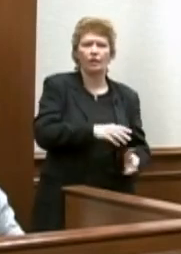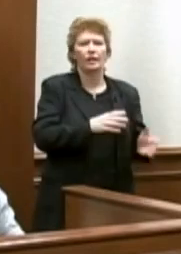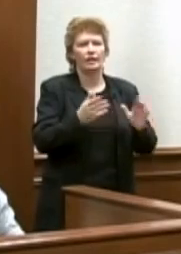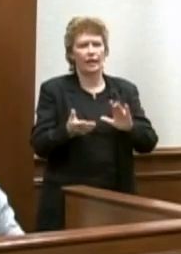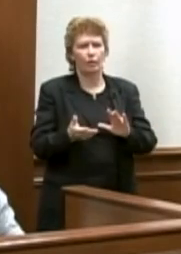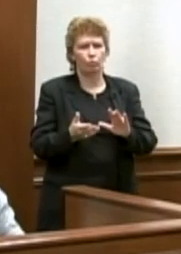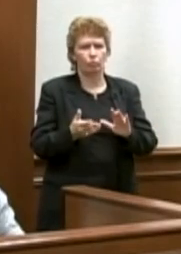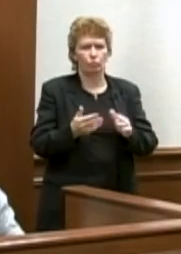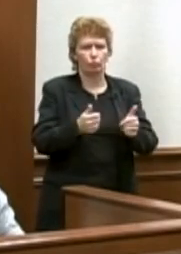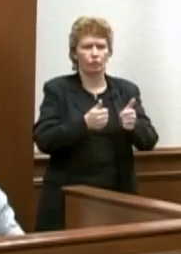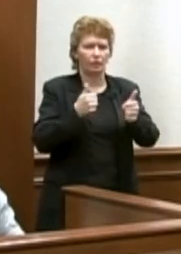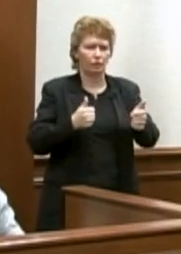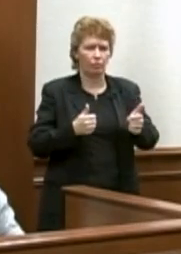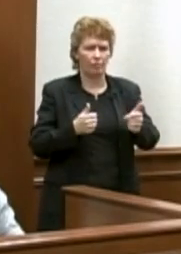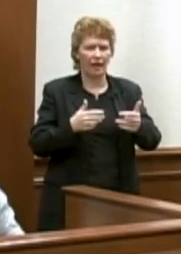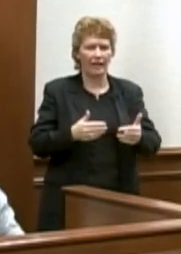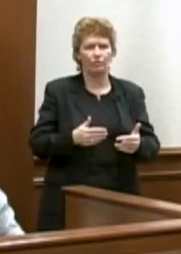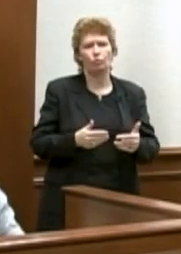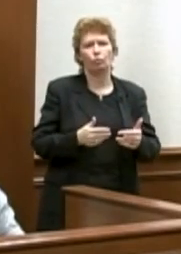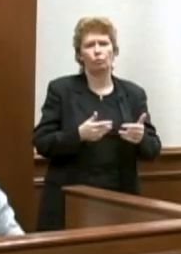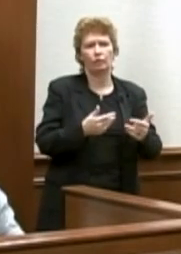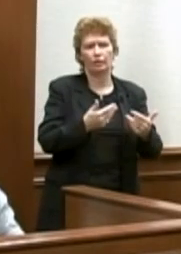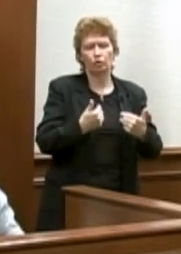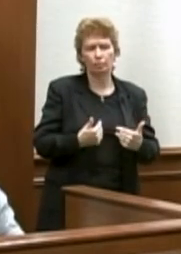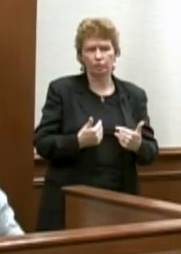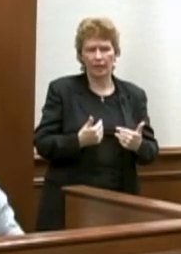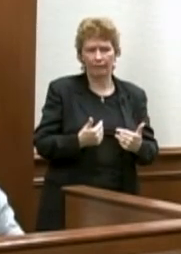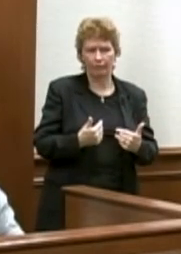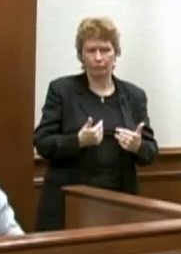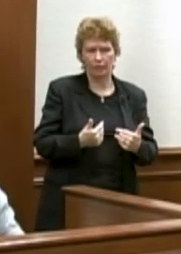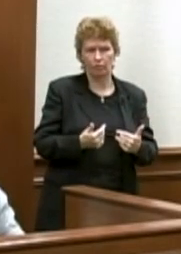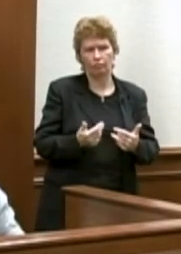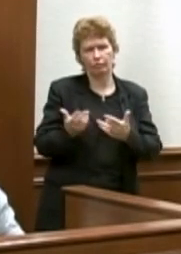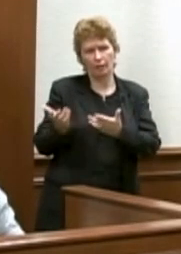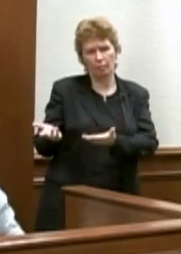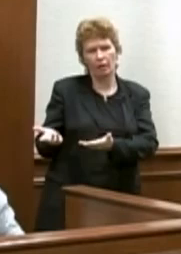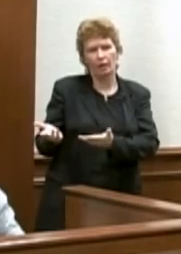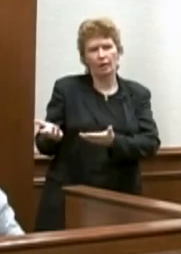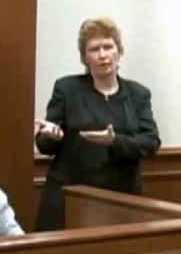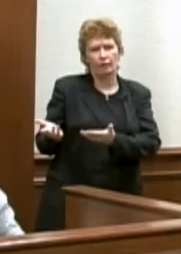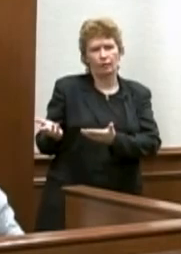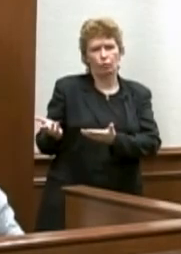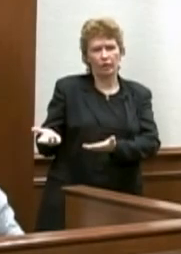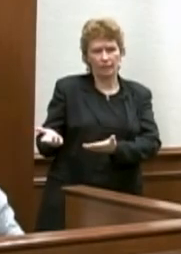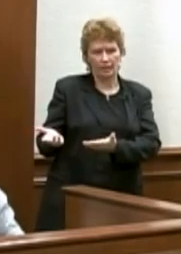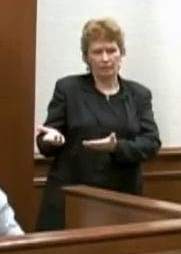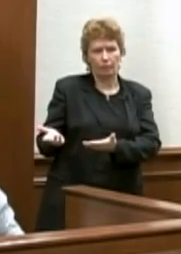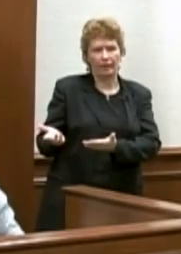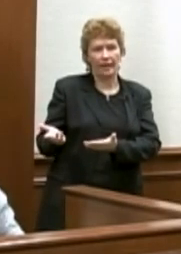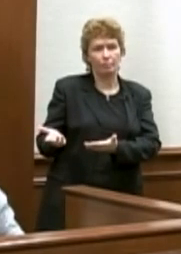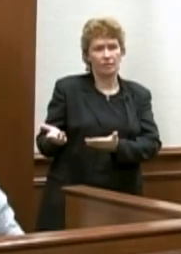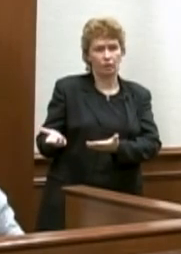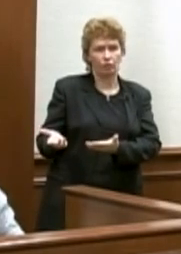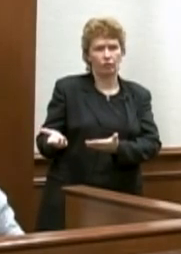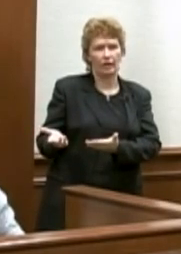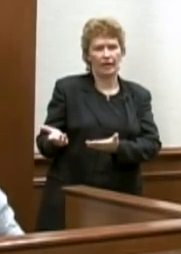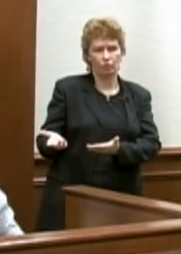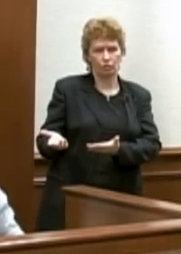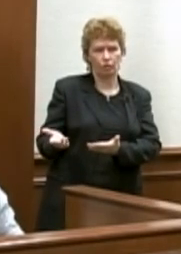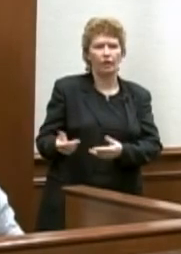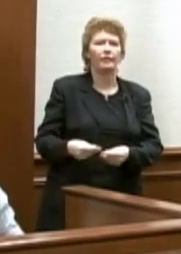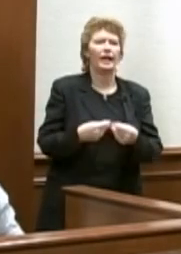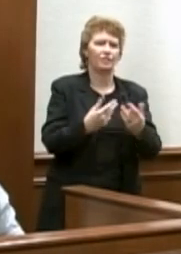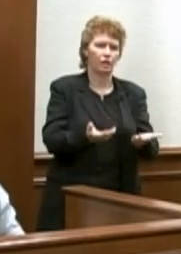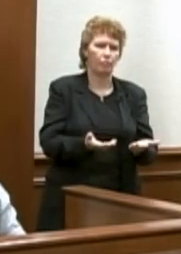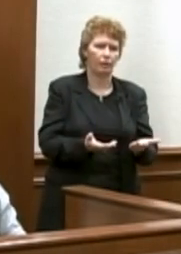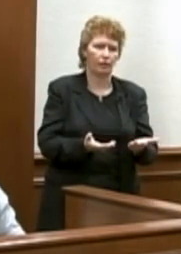answer, now we're a little bit behind. So the interpreters have information from the witness around that particular